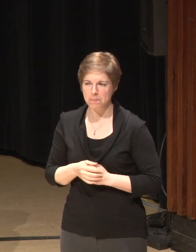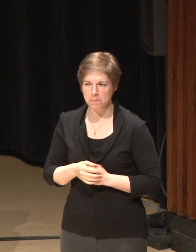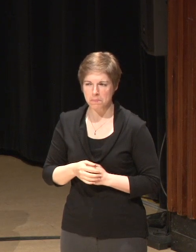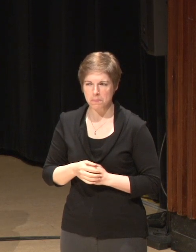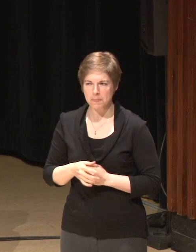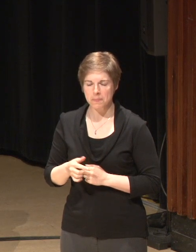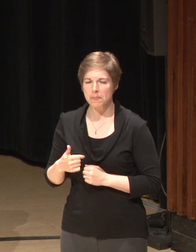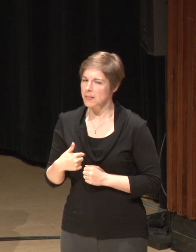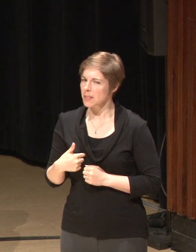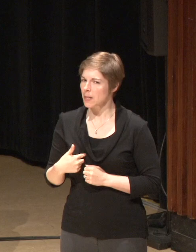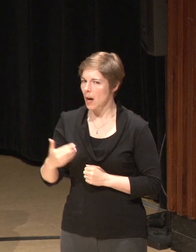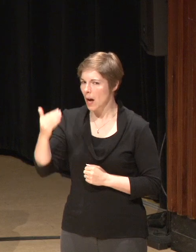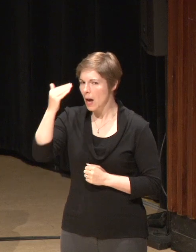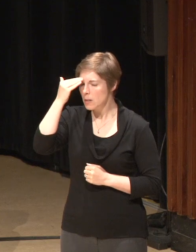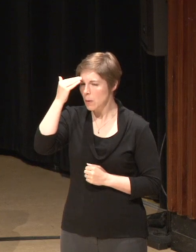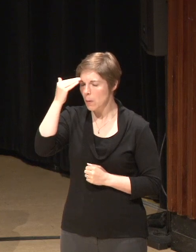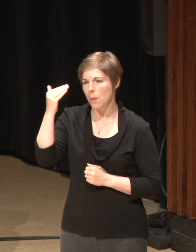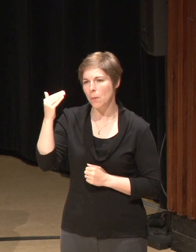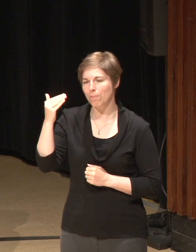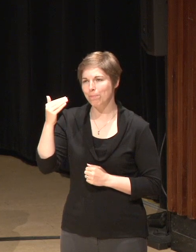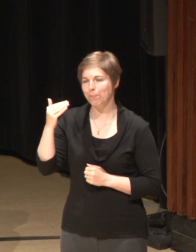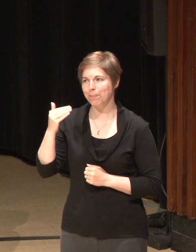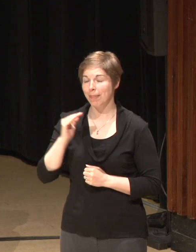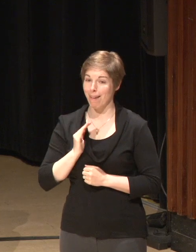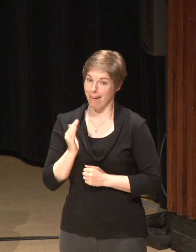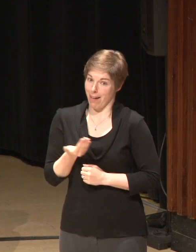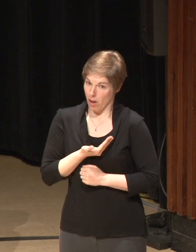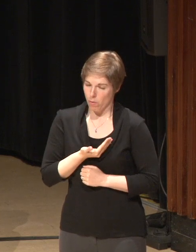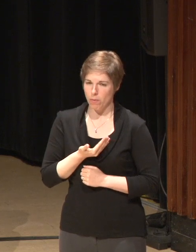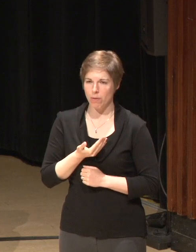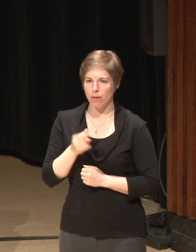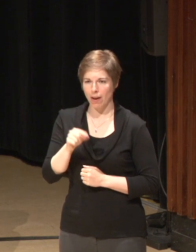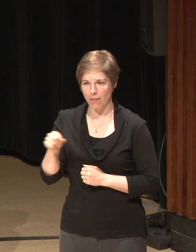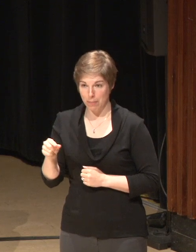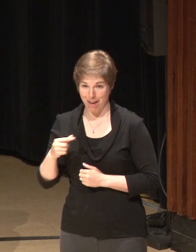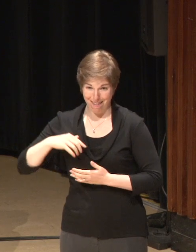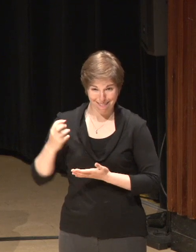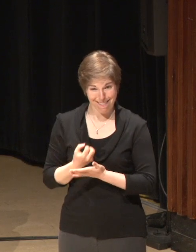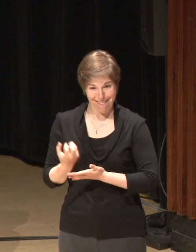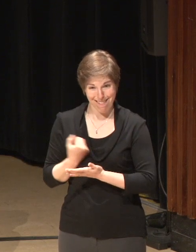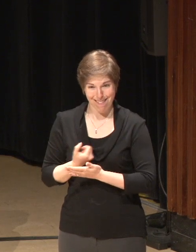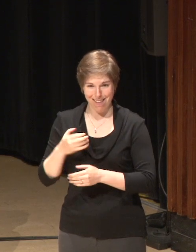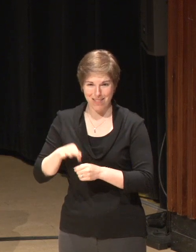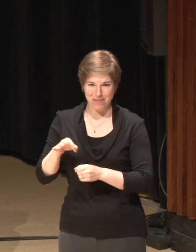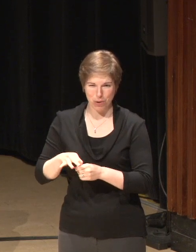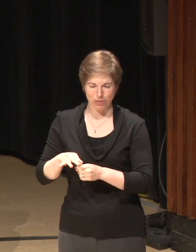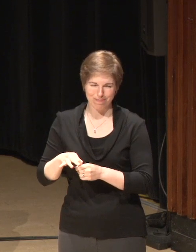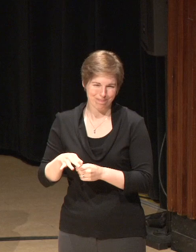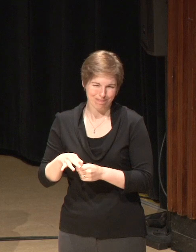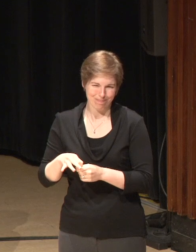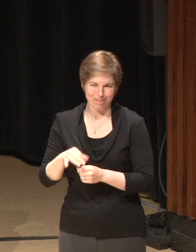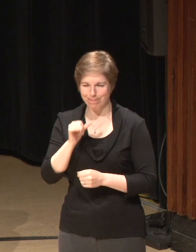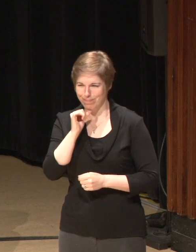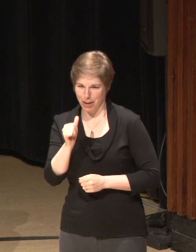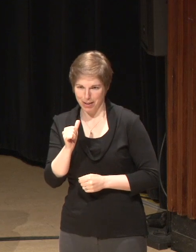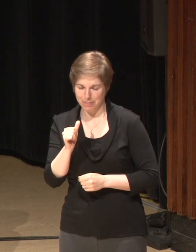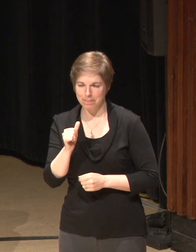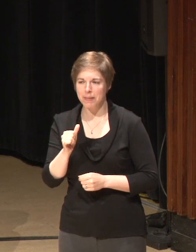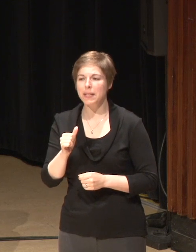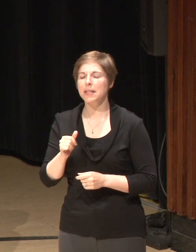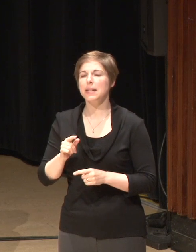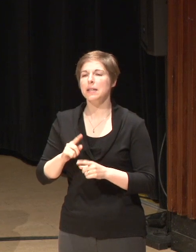know it will not gain our government many votes, but I'm going to decide to have our government